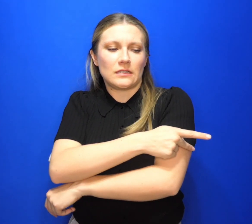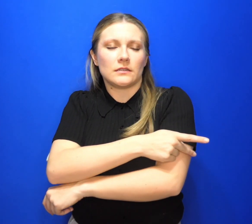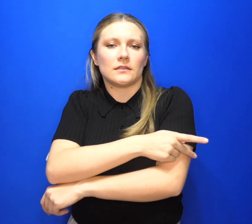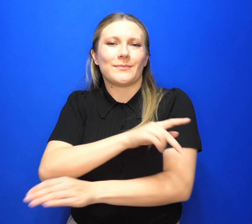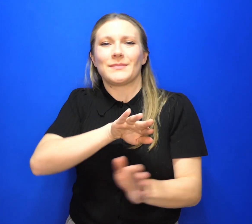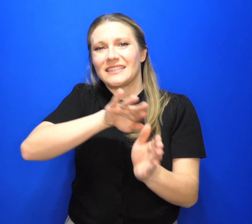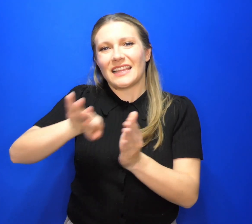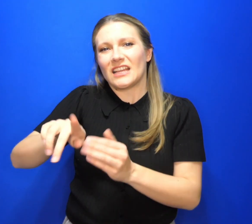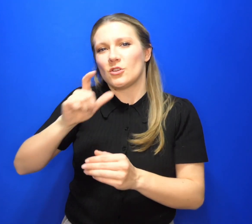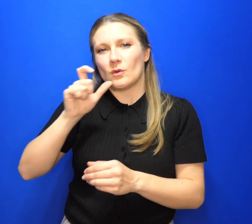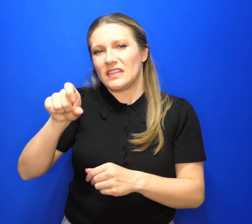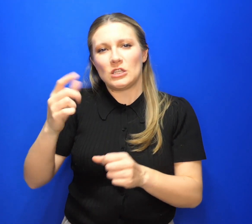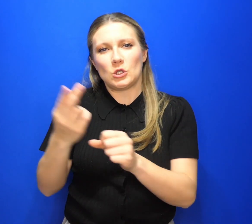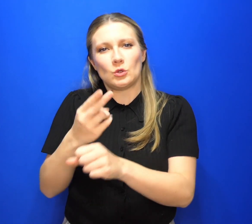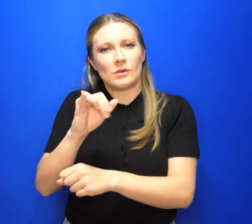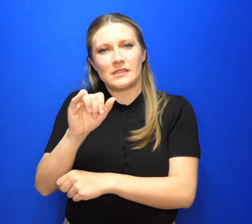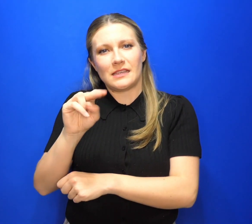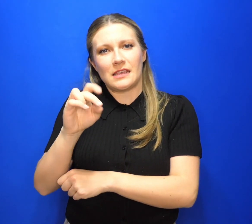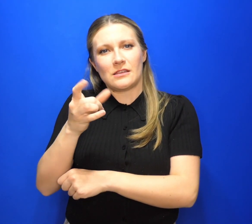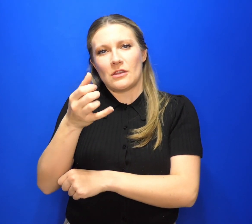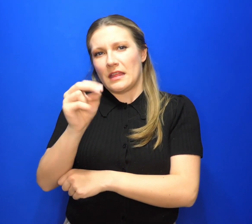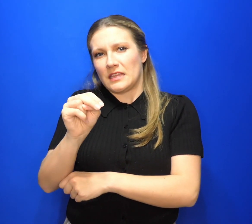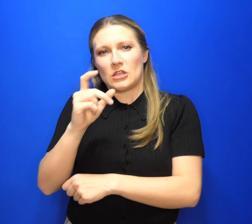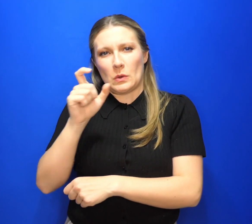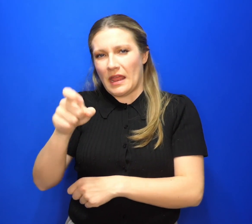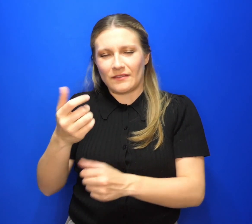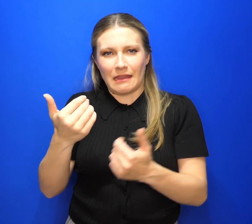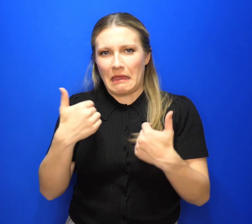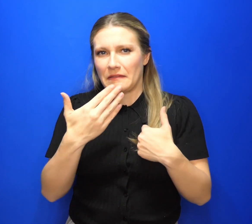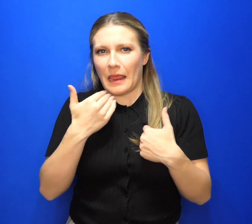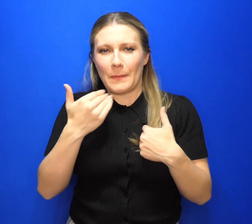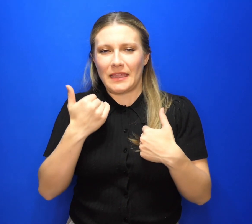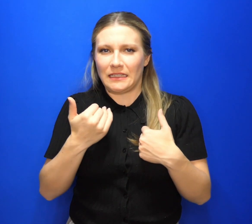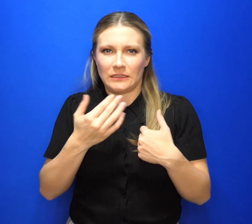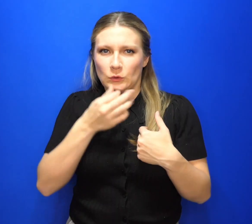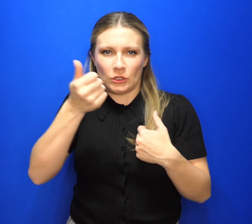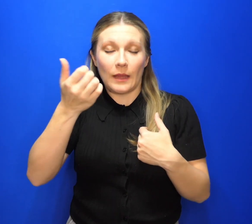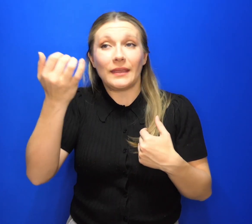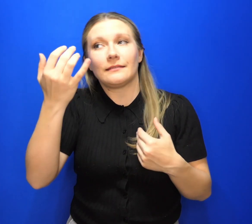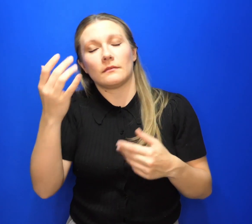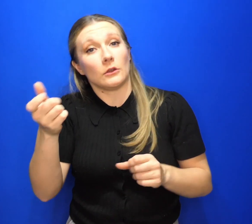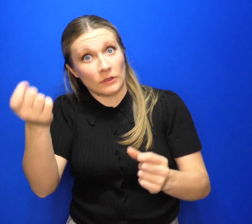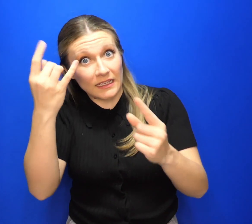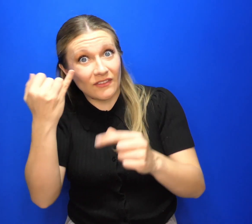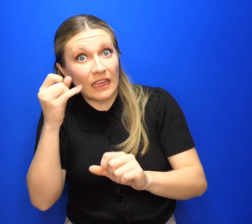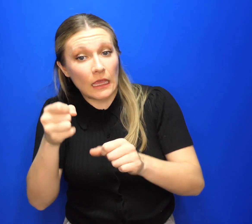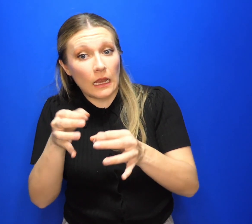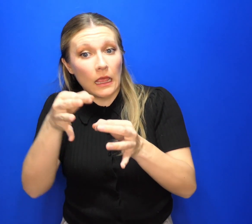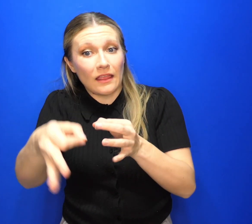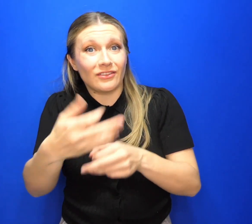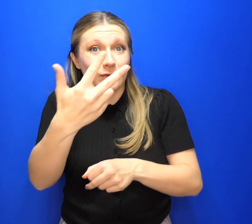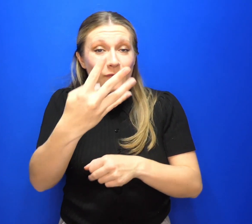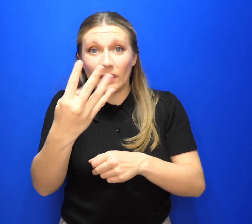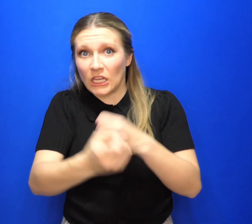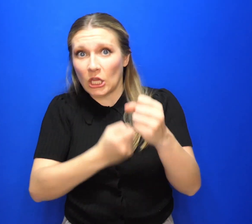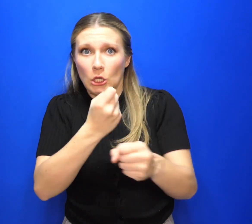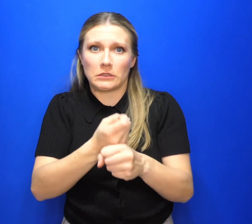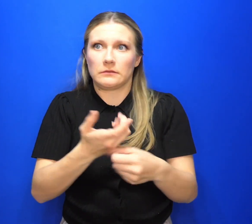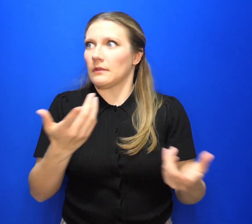Like, I mean, listen, if they could put it off 3-4 years, then hey, you know what I'm saying? That's amazing. Correct. But if I'm just doing something that's going to extend my honeymoon by